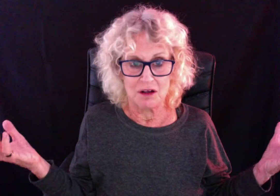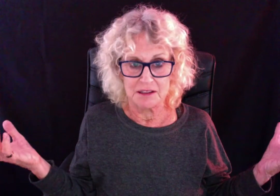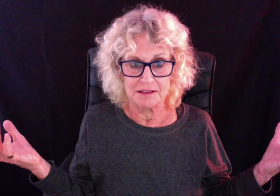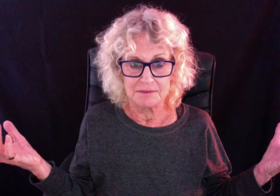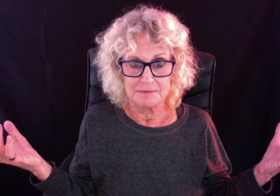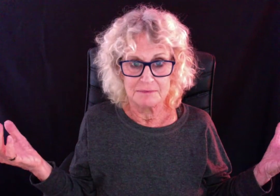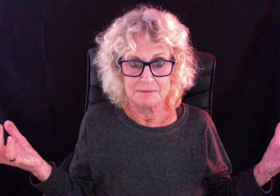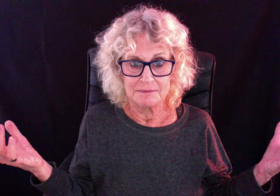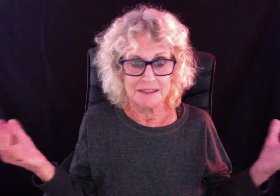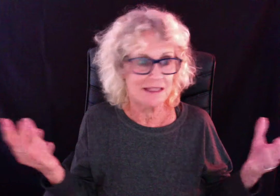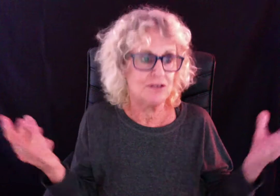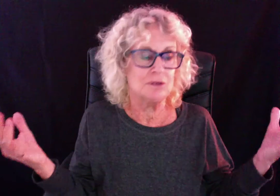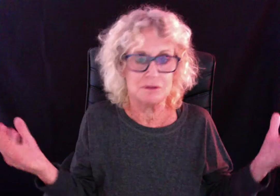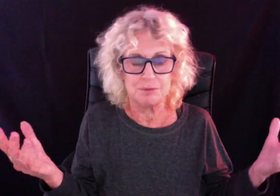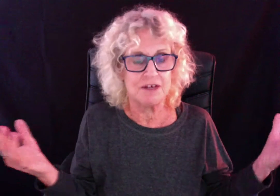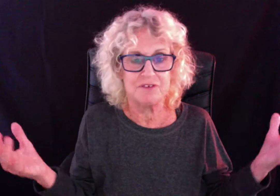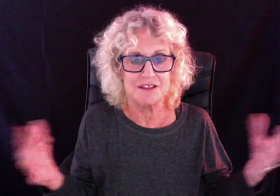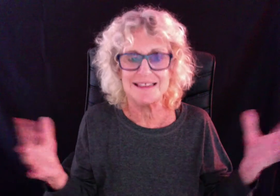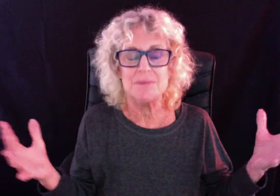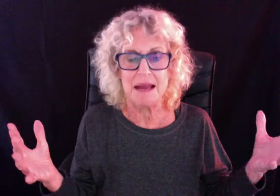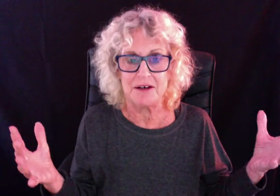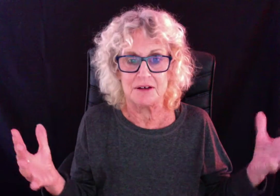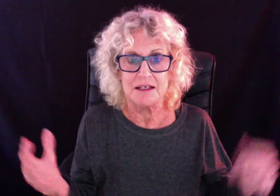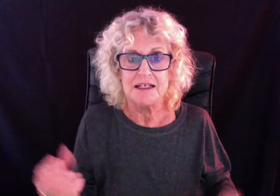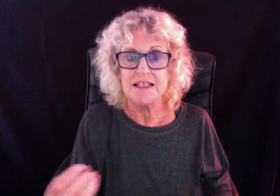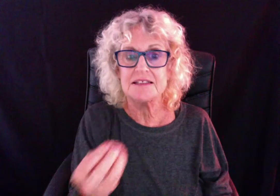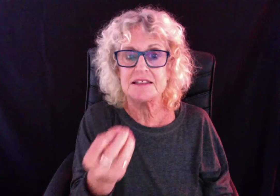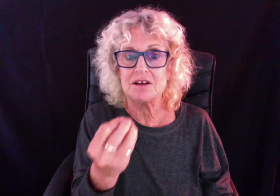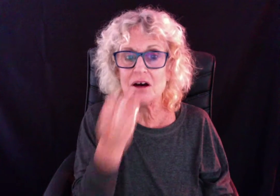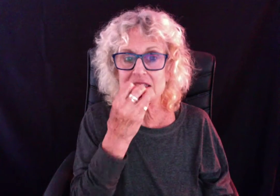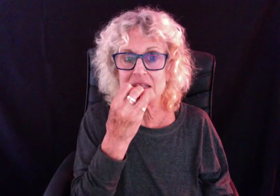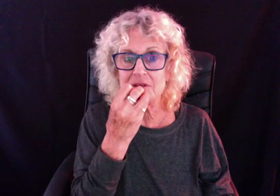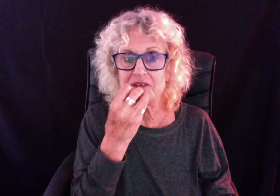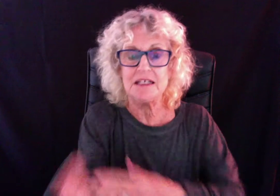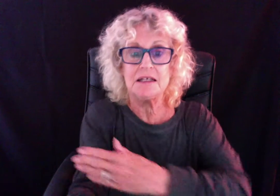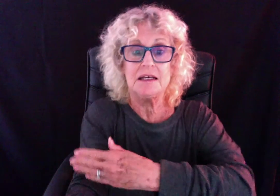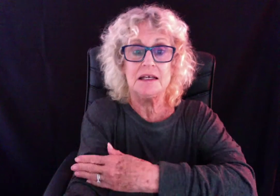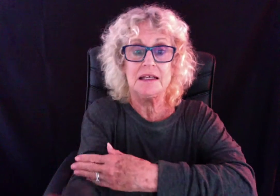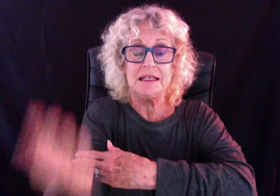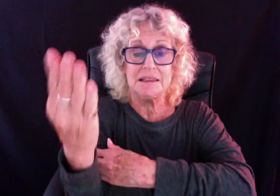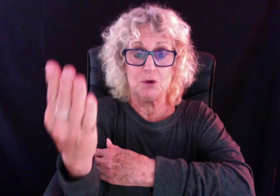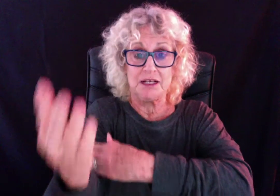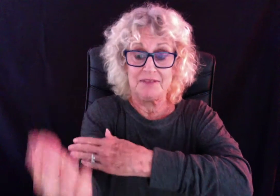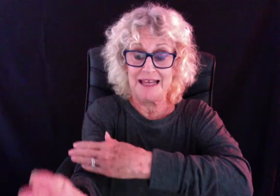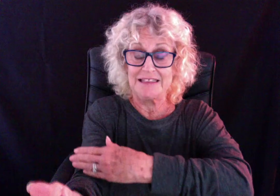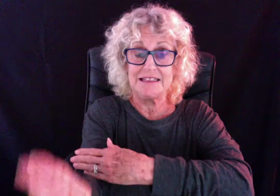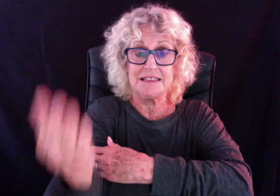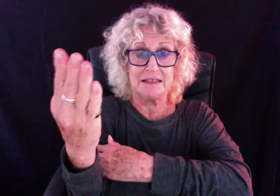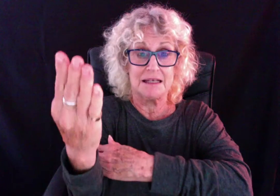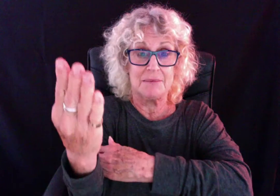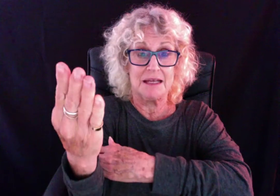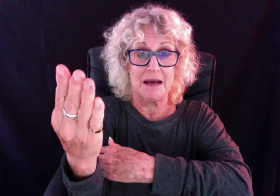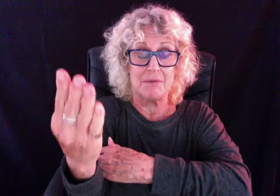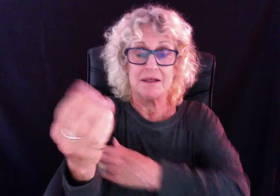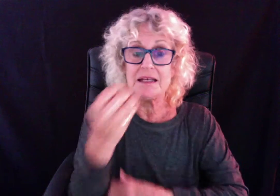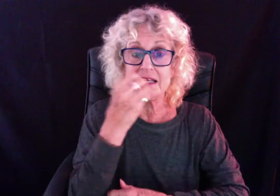it. Desayuno, breakfast, doesn't matter. It's the concept of eating in the morning. That's the sun coming up.